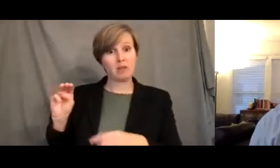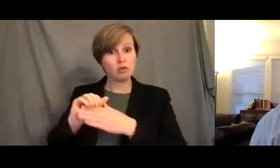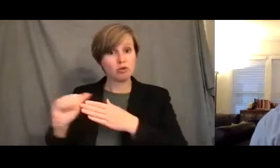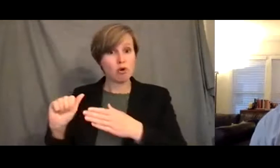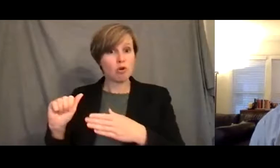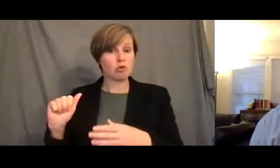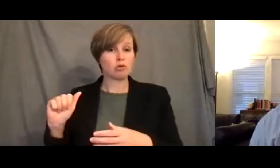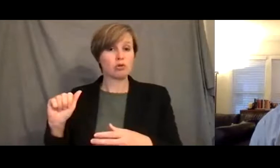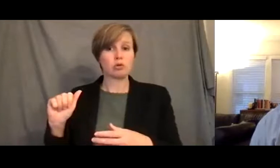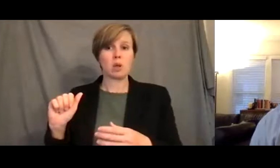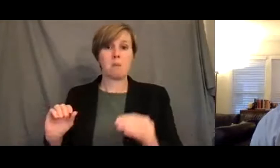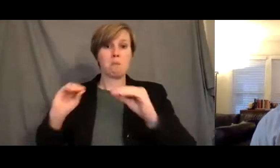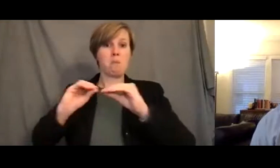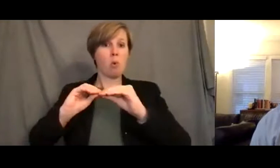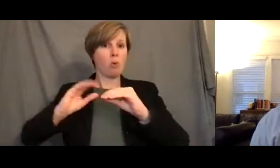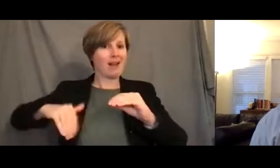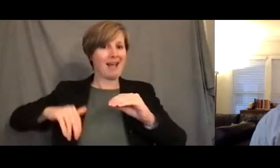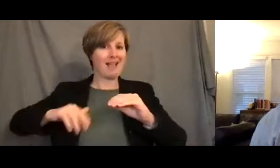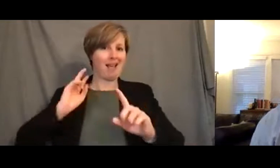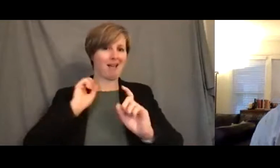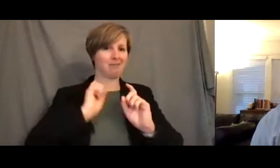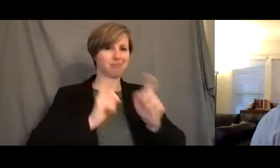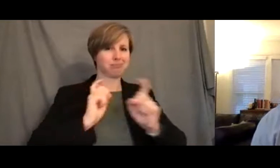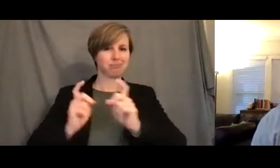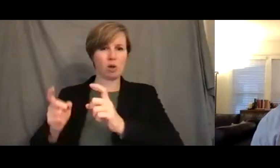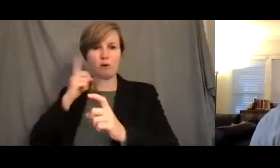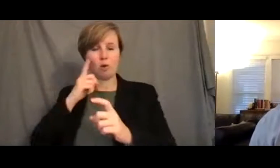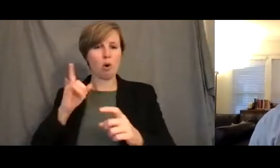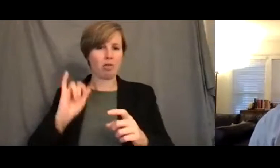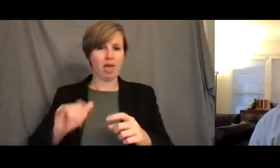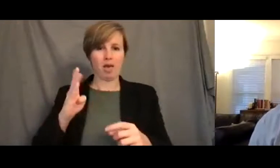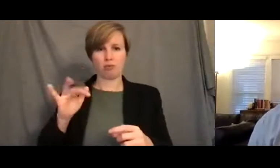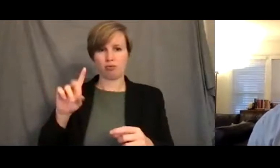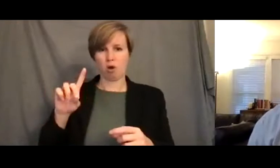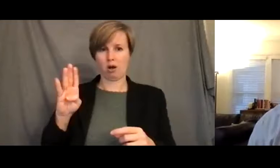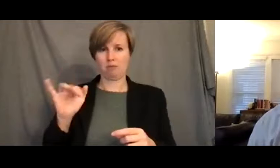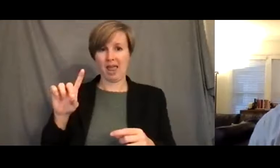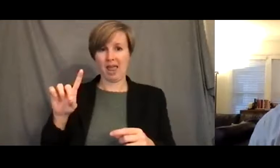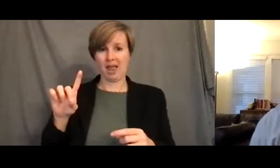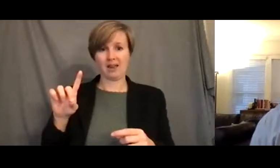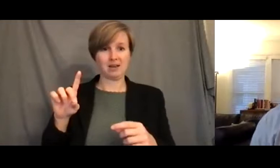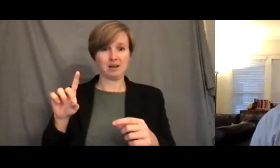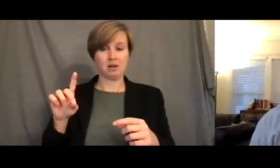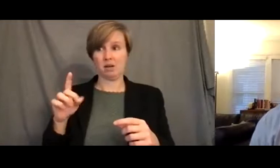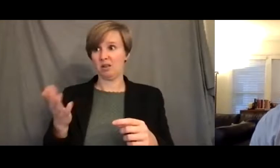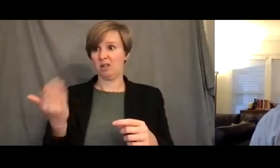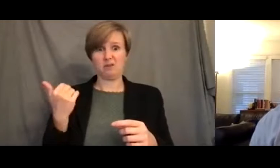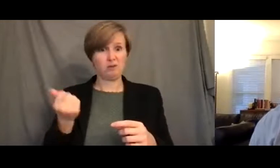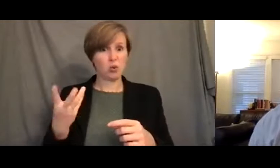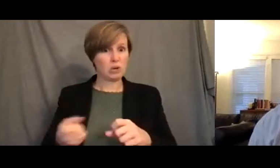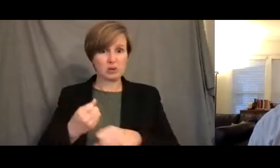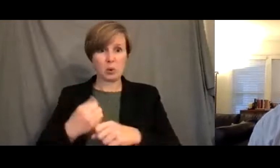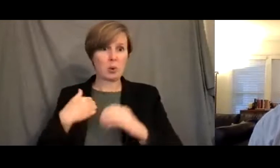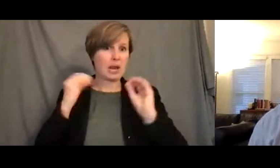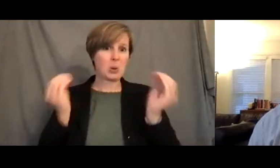we didn't allocate yet for the broadband problem. Just a couple years ago, we didn't have any money in broadband. We weren't in charge, but